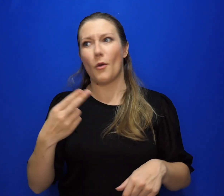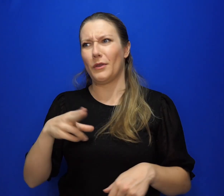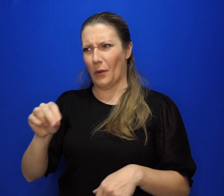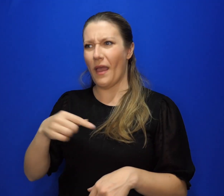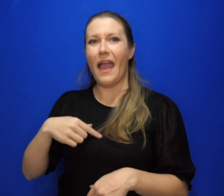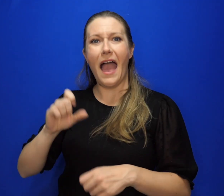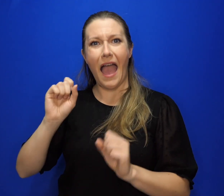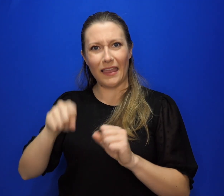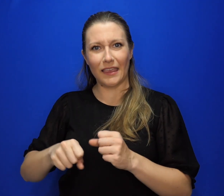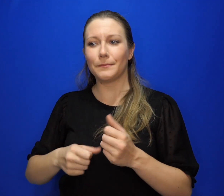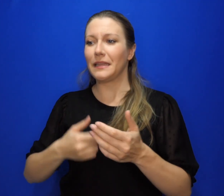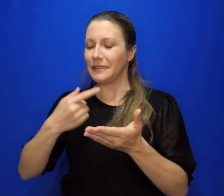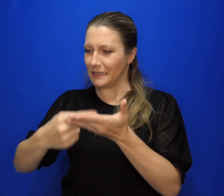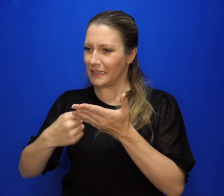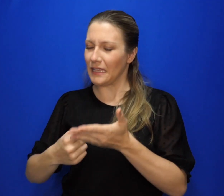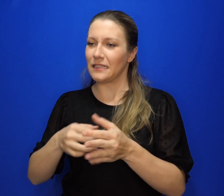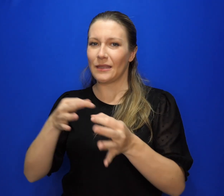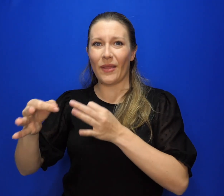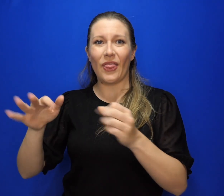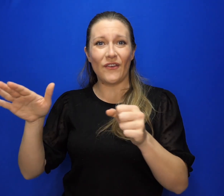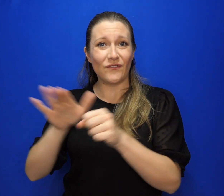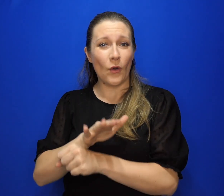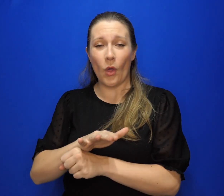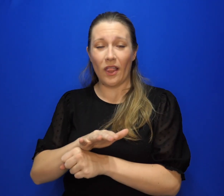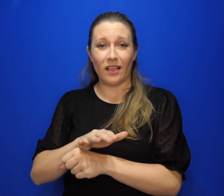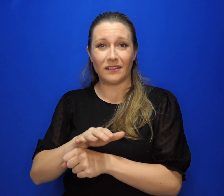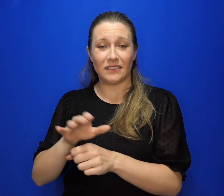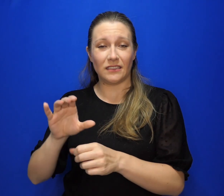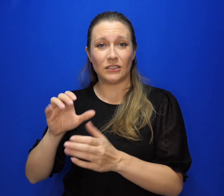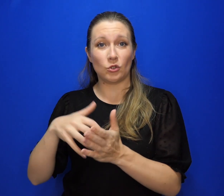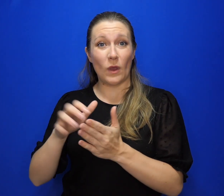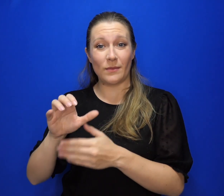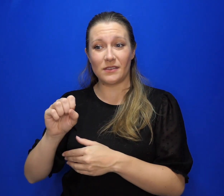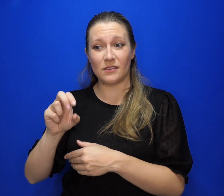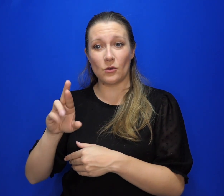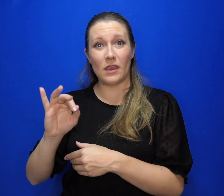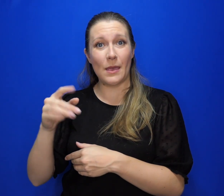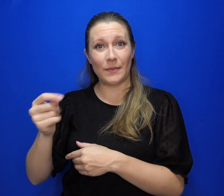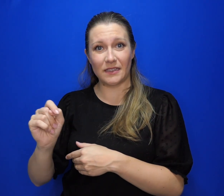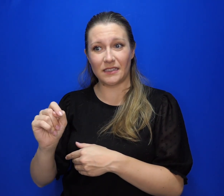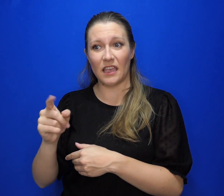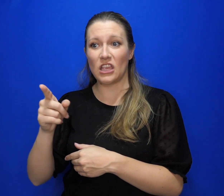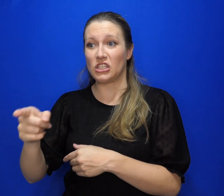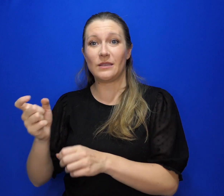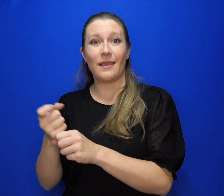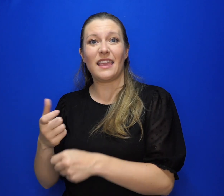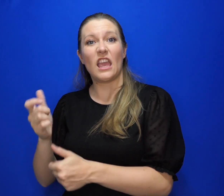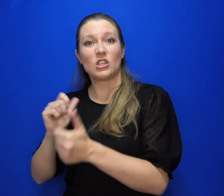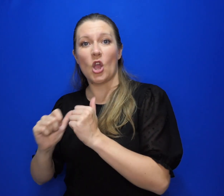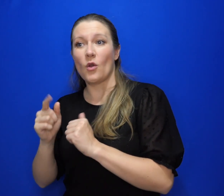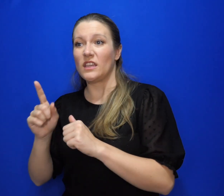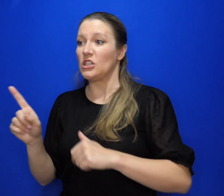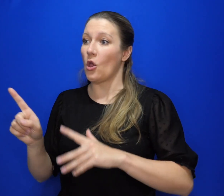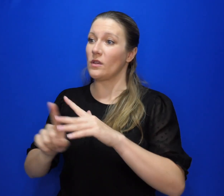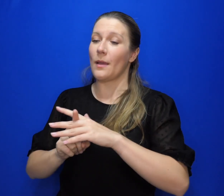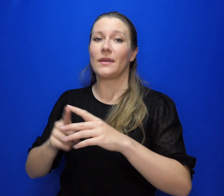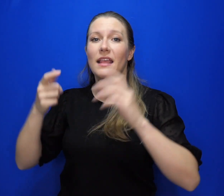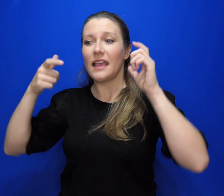you through the script right now if I needed to. At one point, she's making kind of like a Bridgerton type show, and he shows up there and puts a headset on and hears her talking to